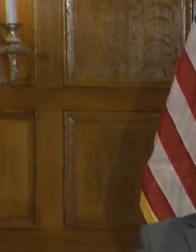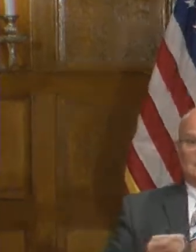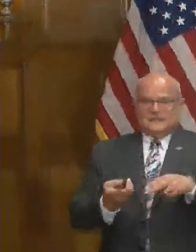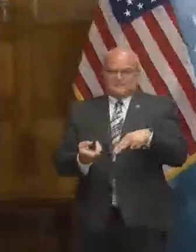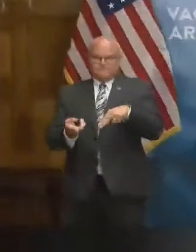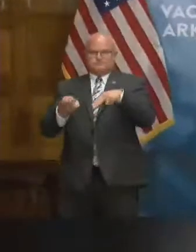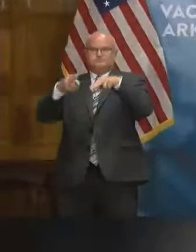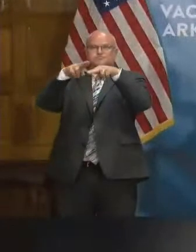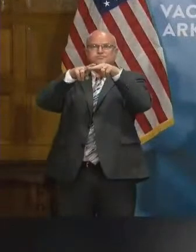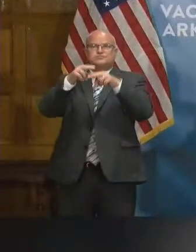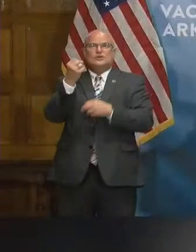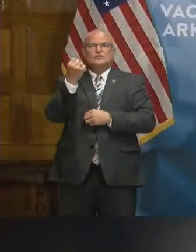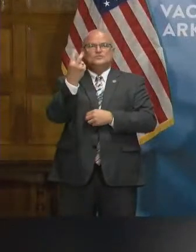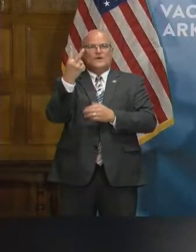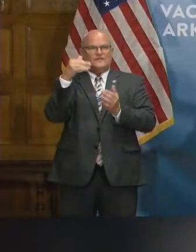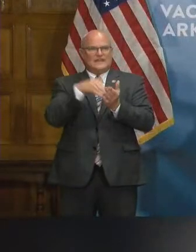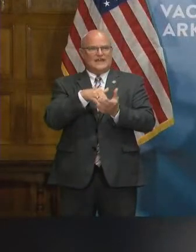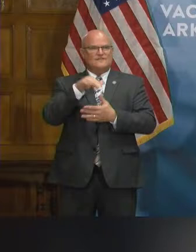has gone up to